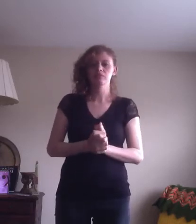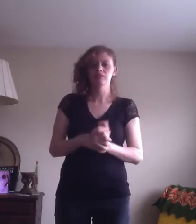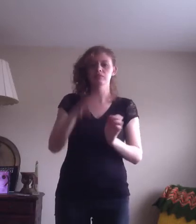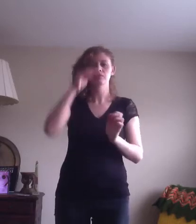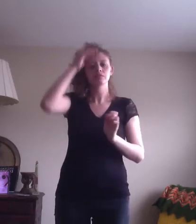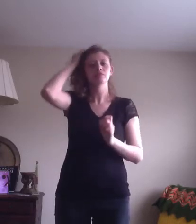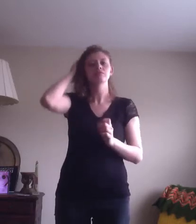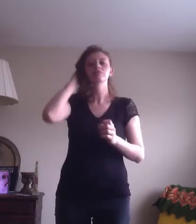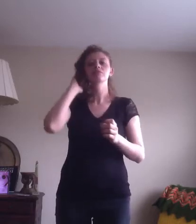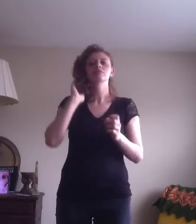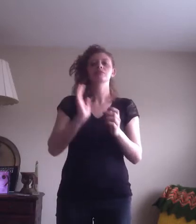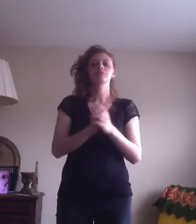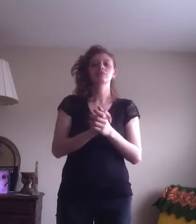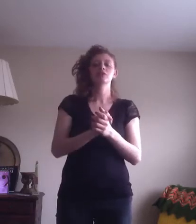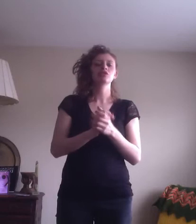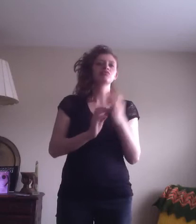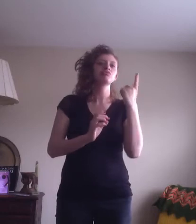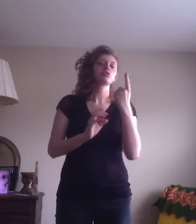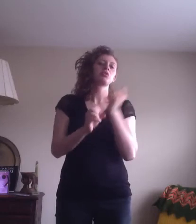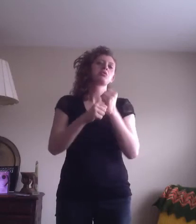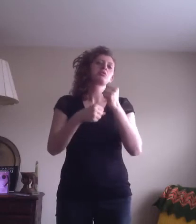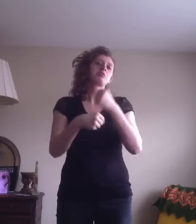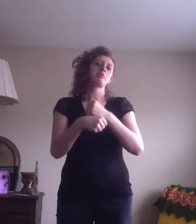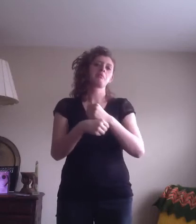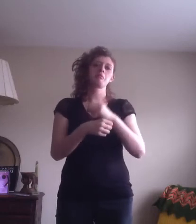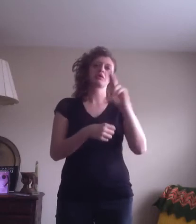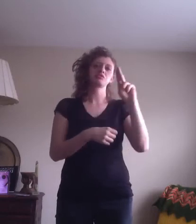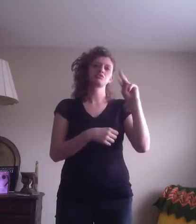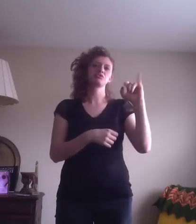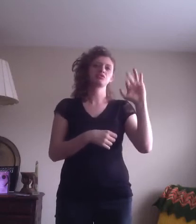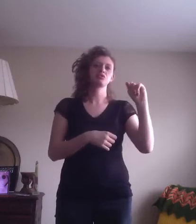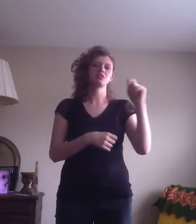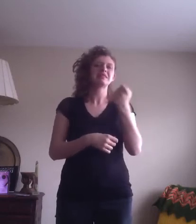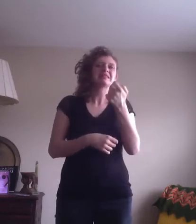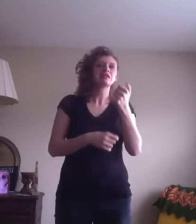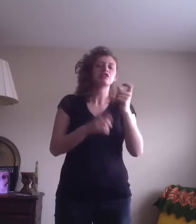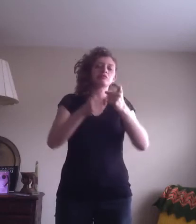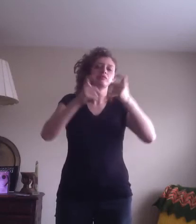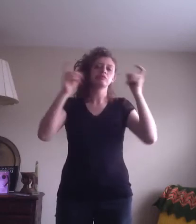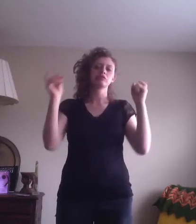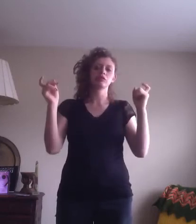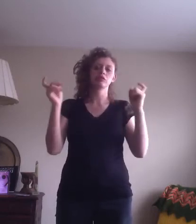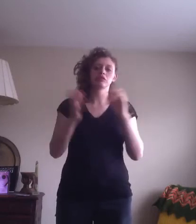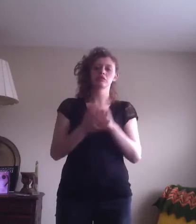if you take 0 and 1 a little closer together, it squeezes things onto your number line a little bit.